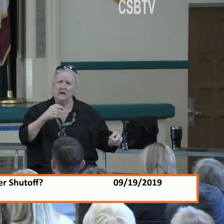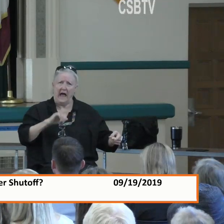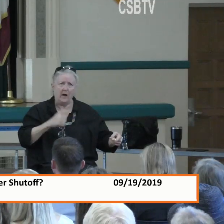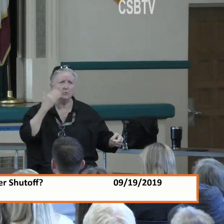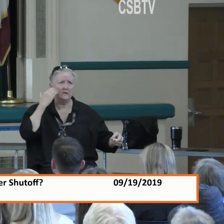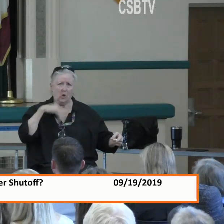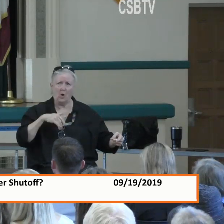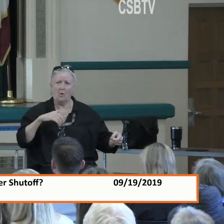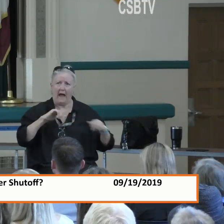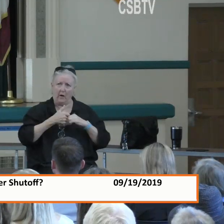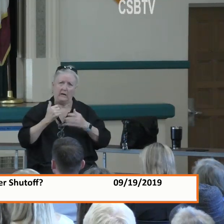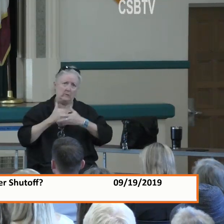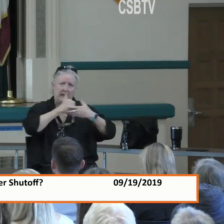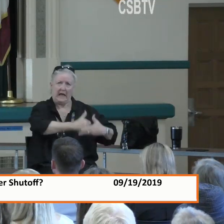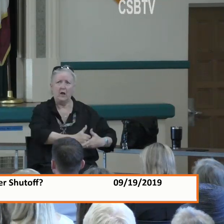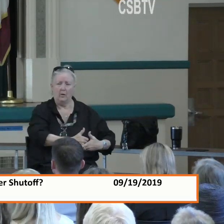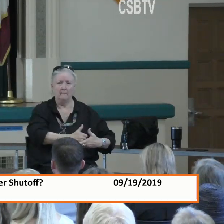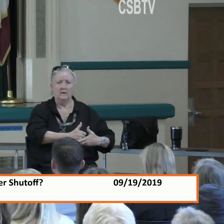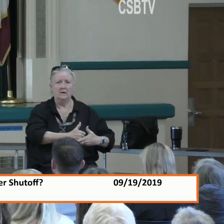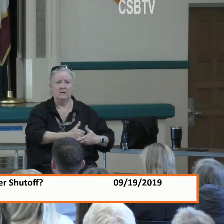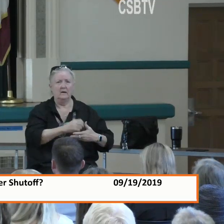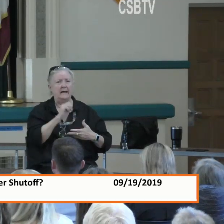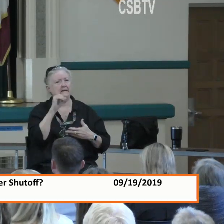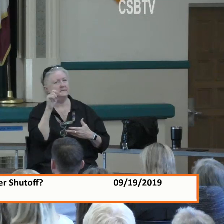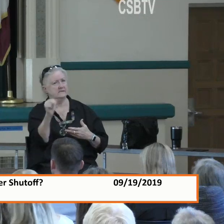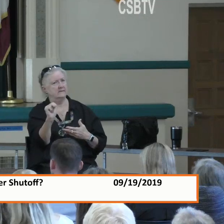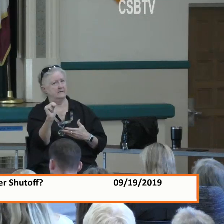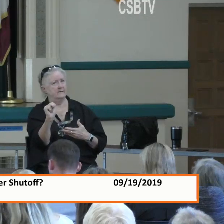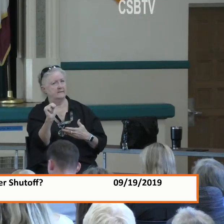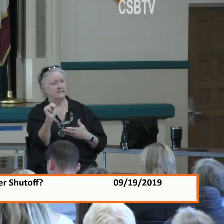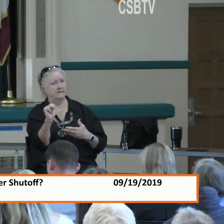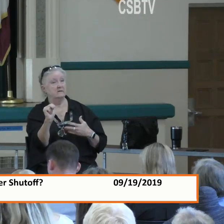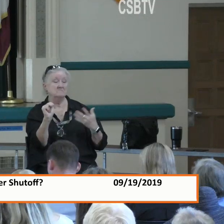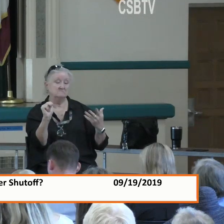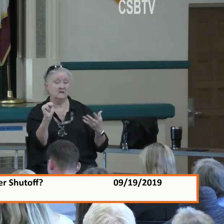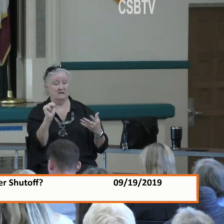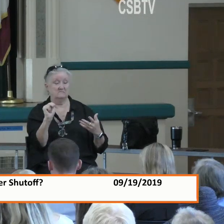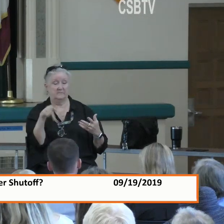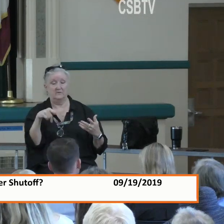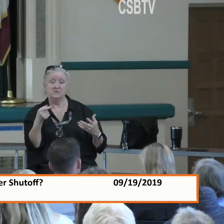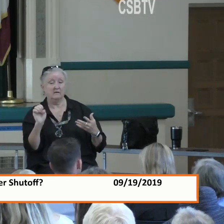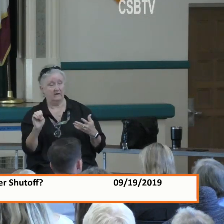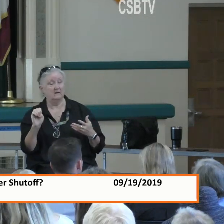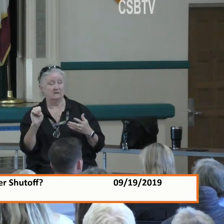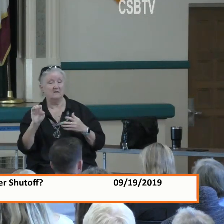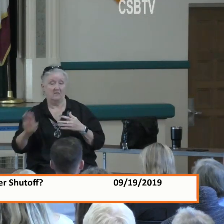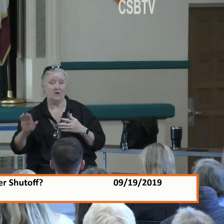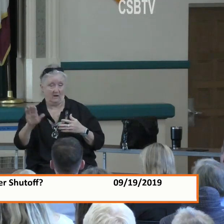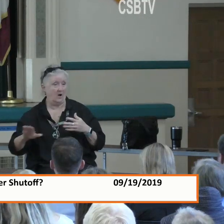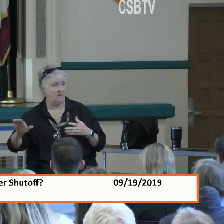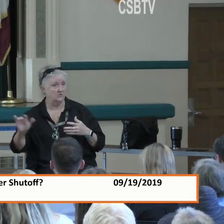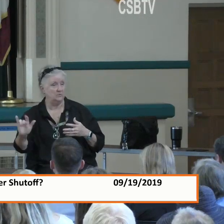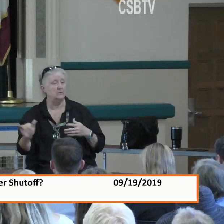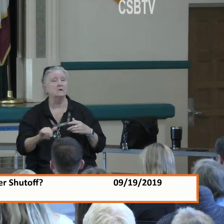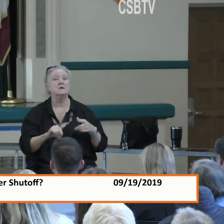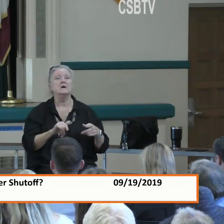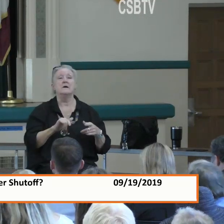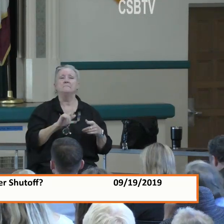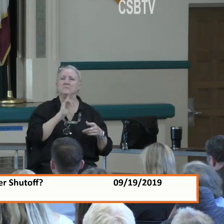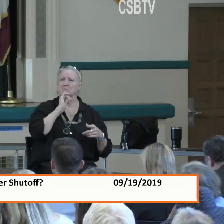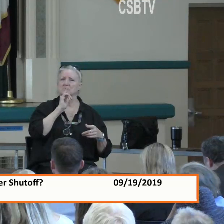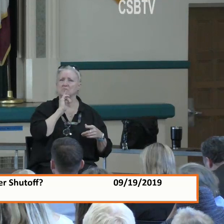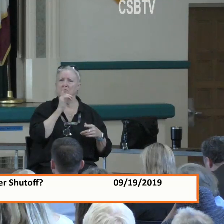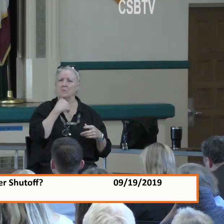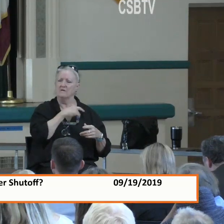know and how can we help Edison and, for that matter, PG&E in their territory, make sure that we